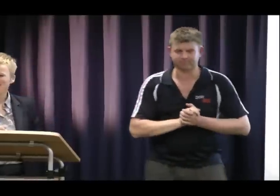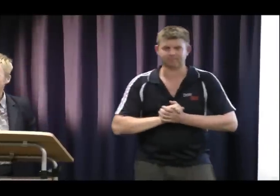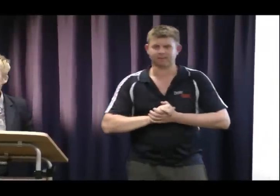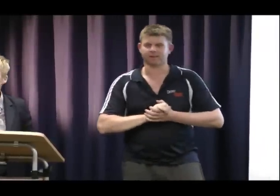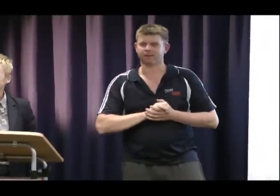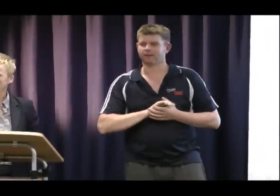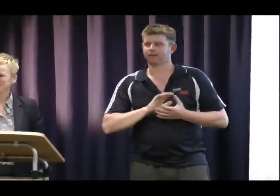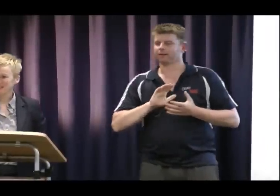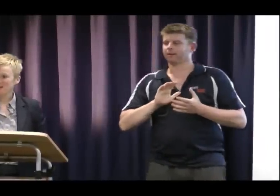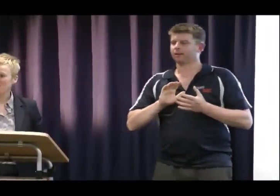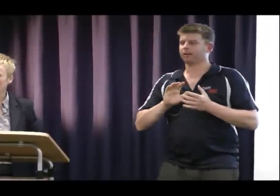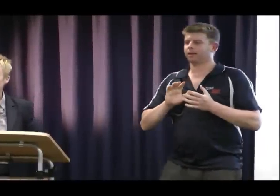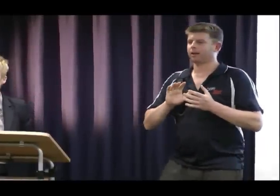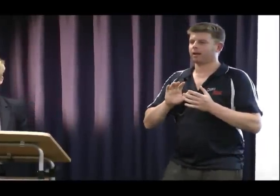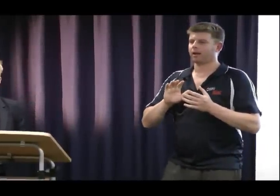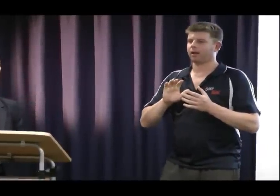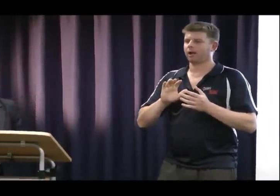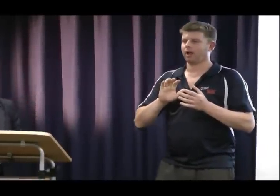Hi, Chris.